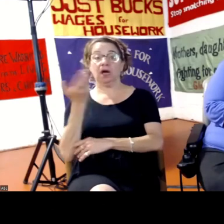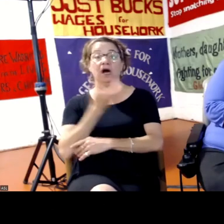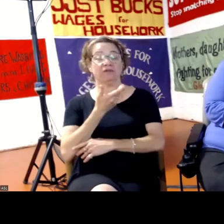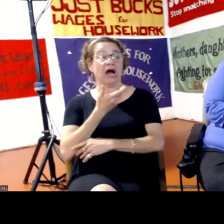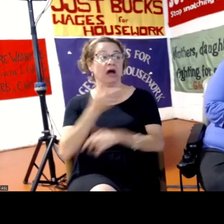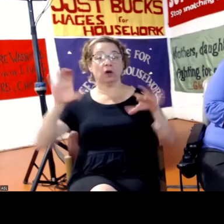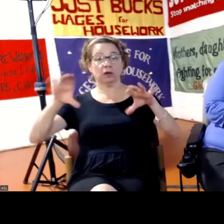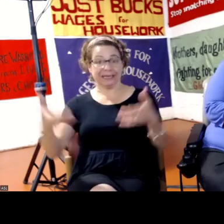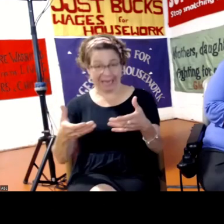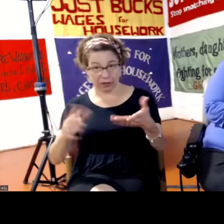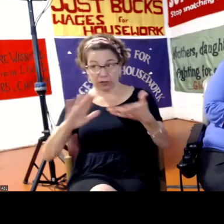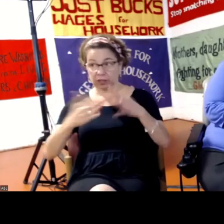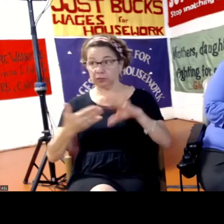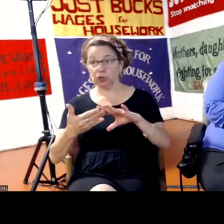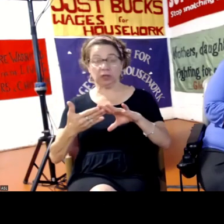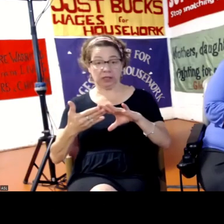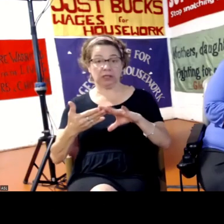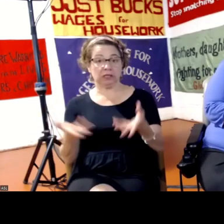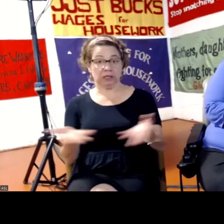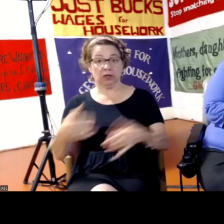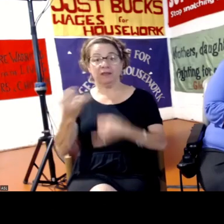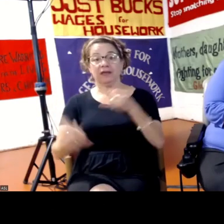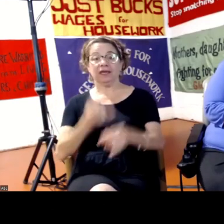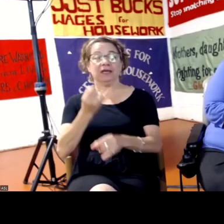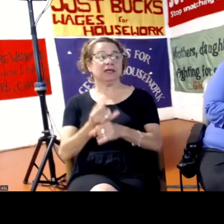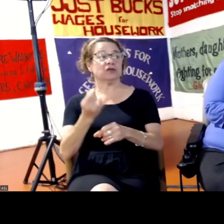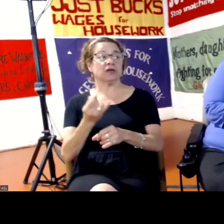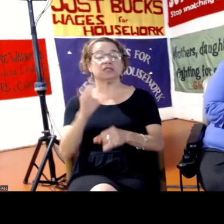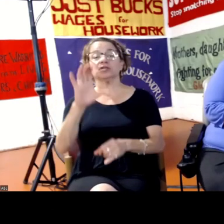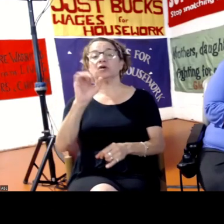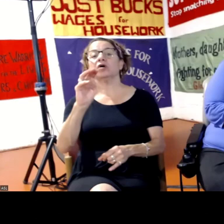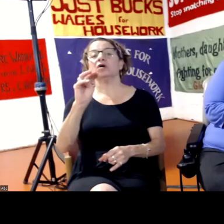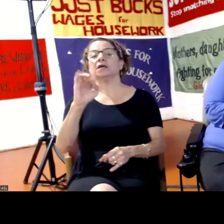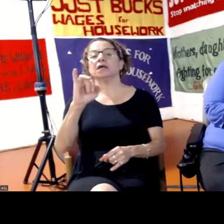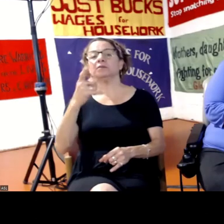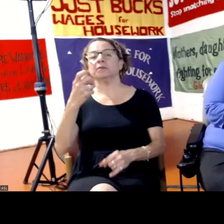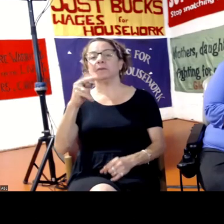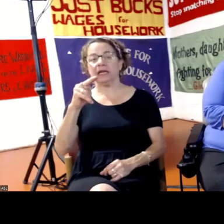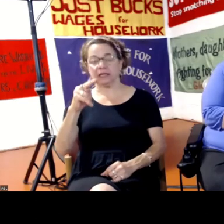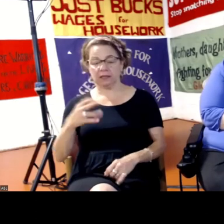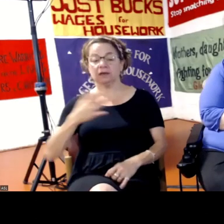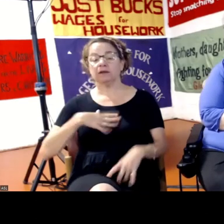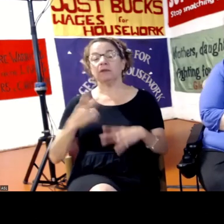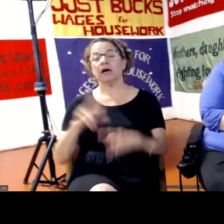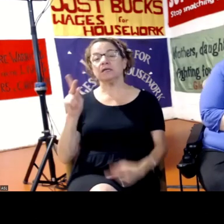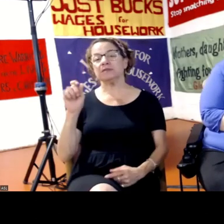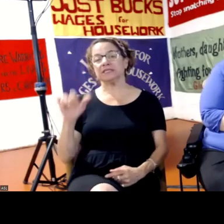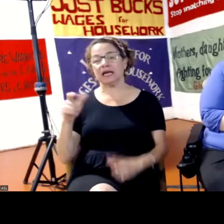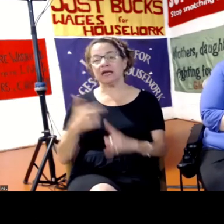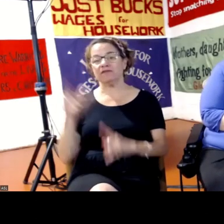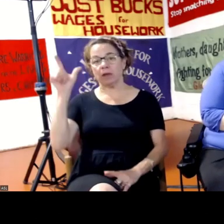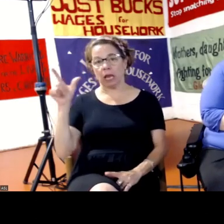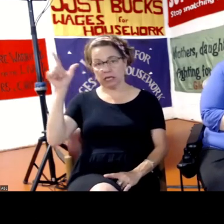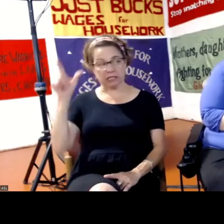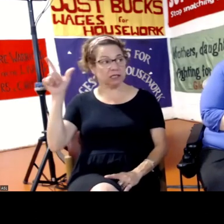our gathering of community and national and international campaigns and campaigning. And my name's Kay, and I'm from London, and